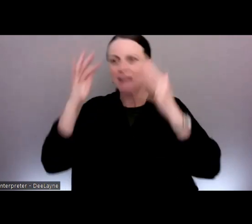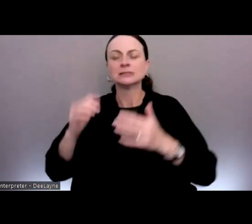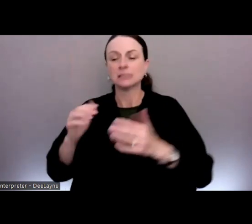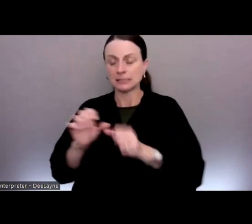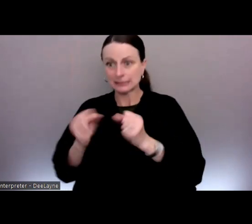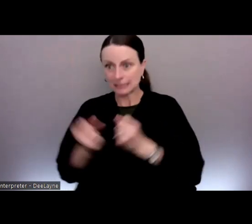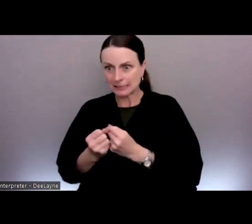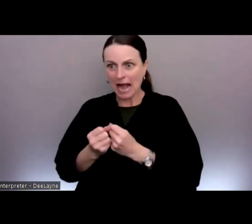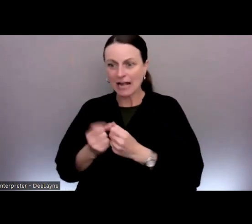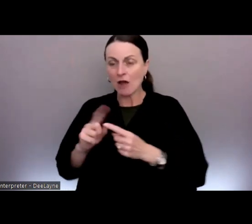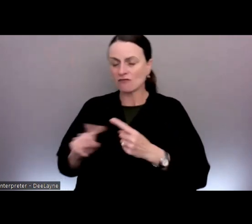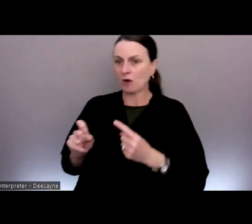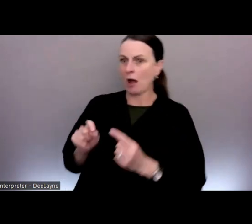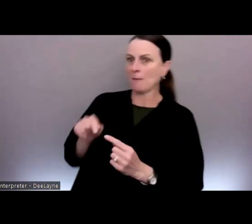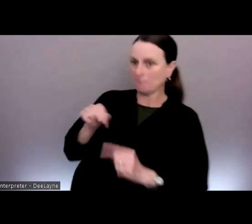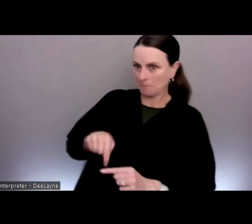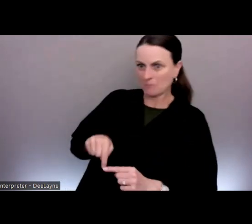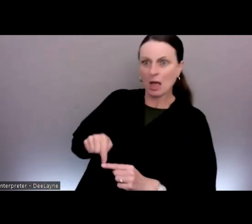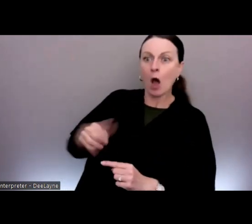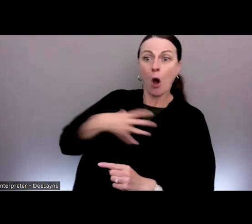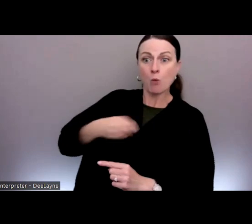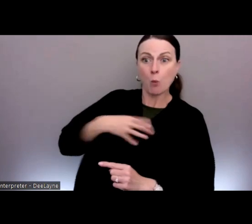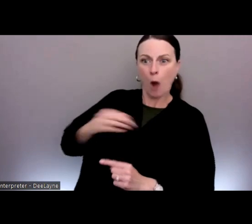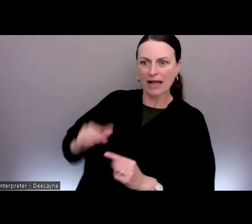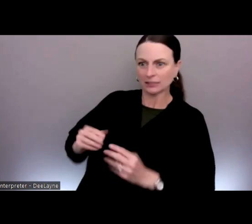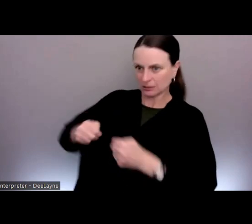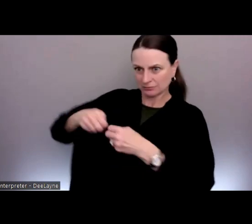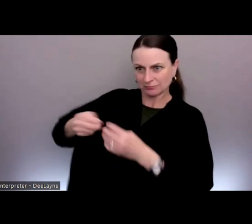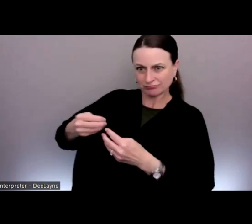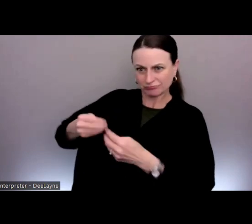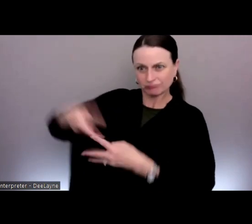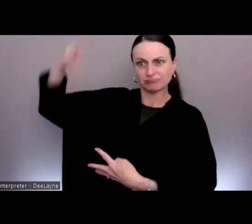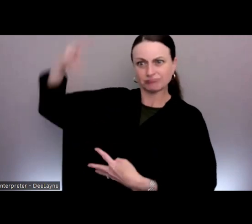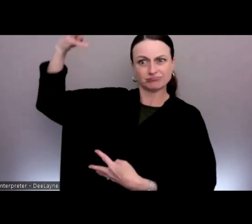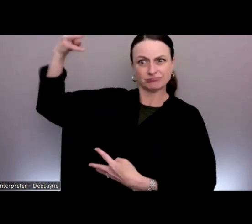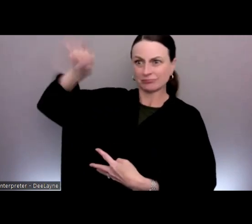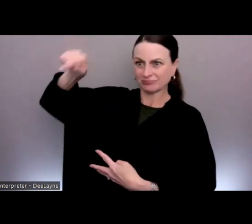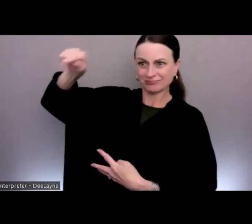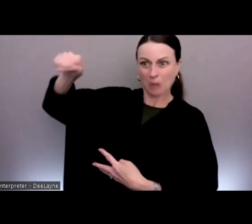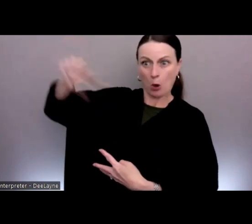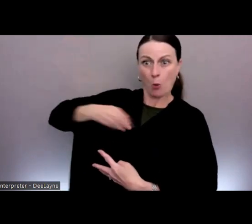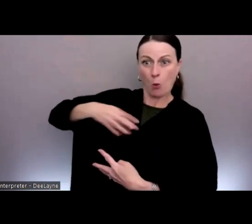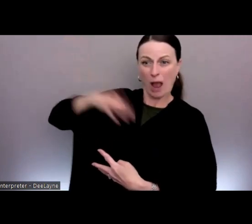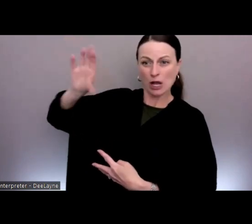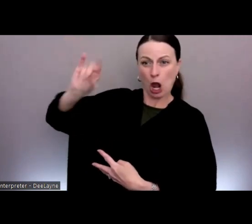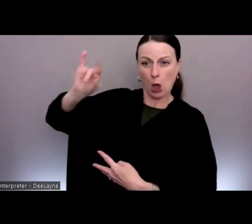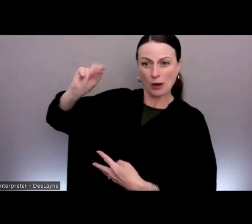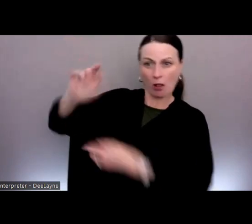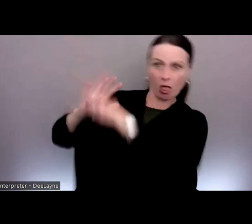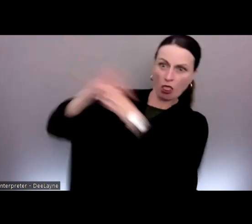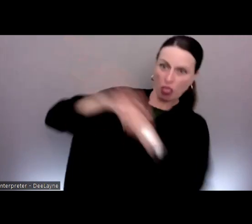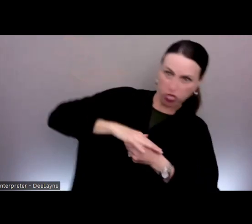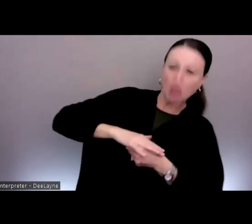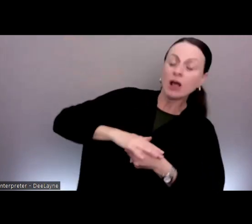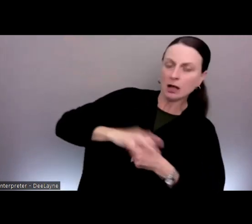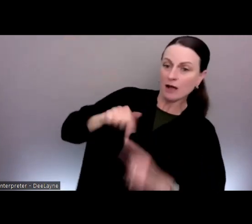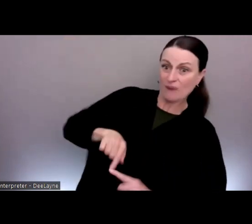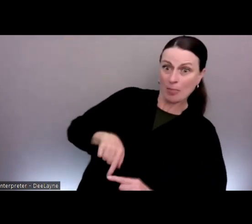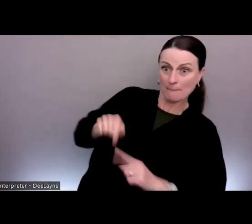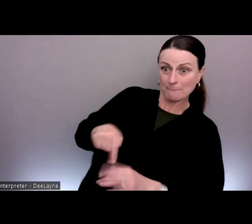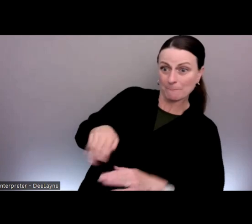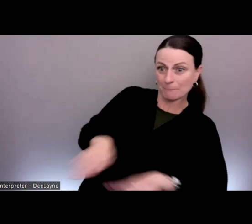of a white colonial social hierarchy, from an experience of being, and I'm quoting Pollard here, pressed